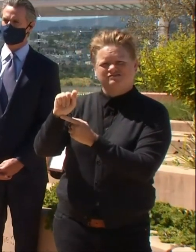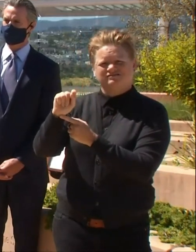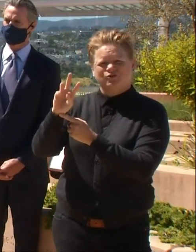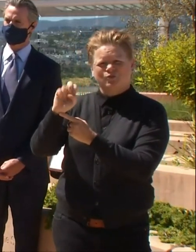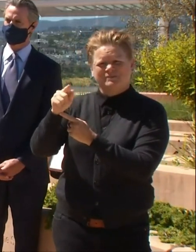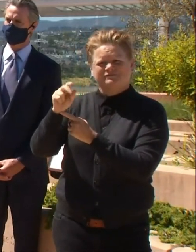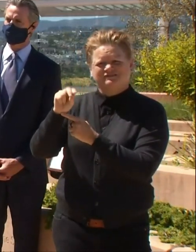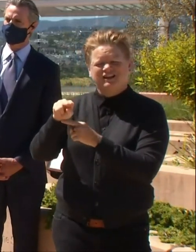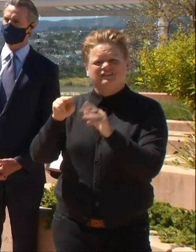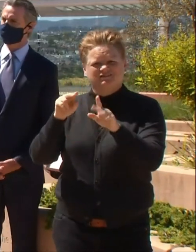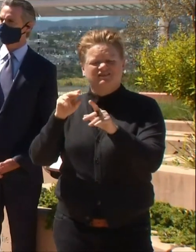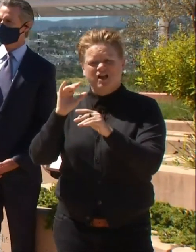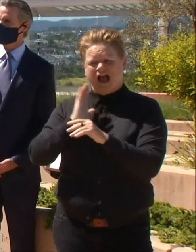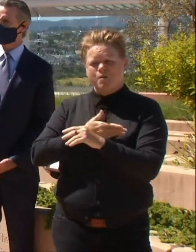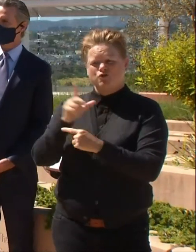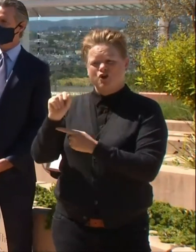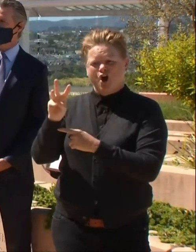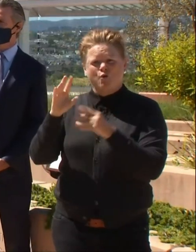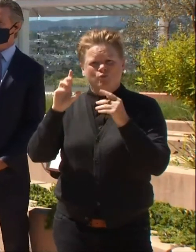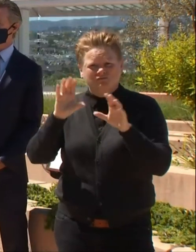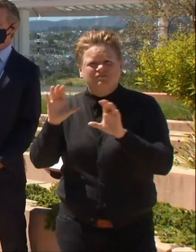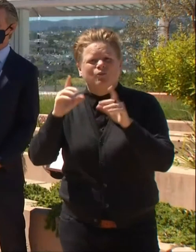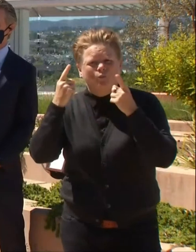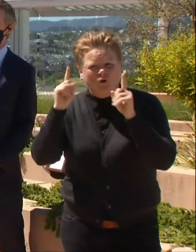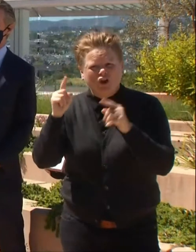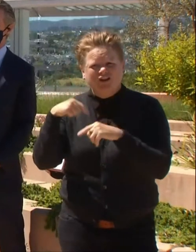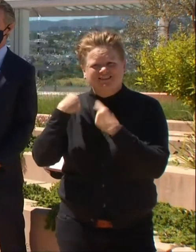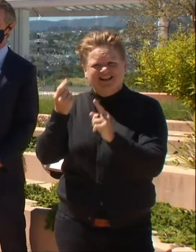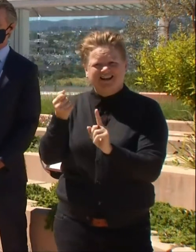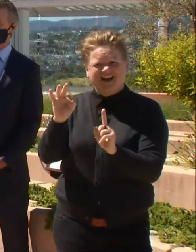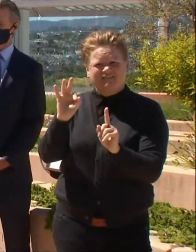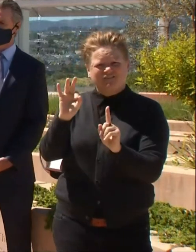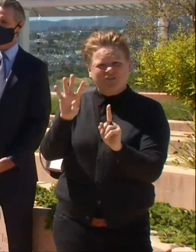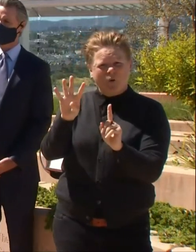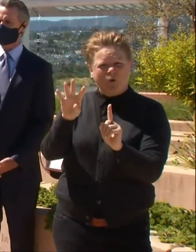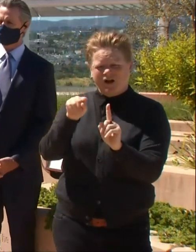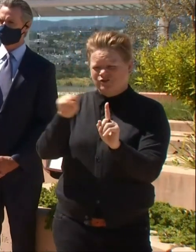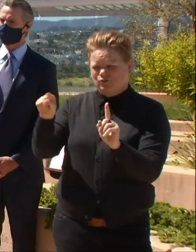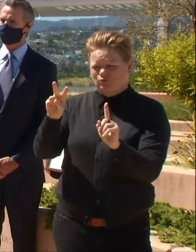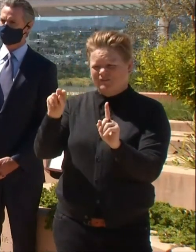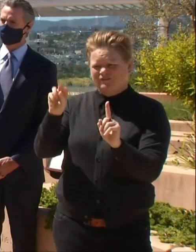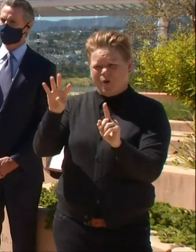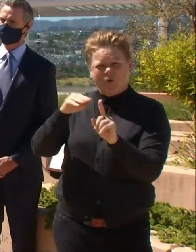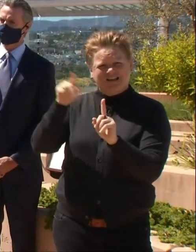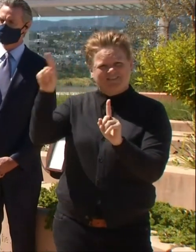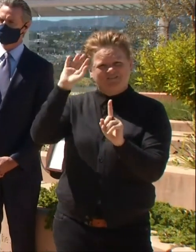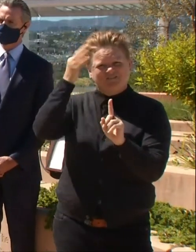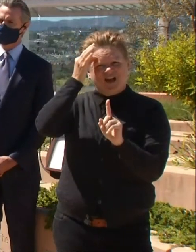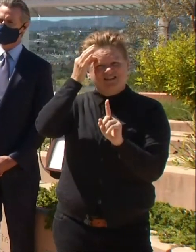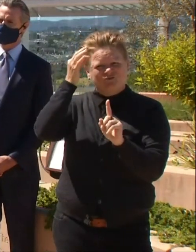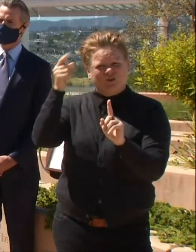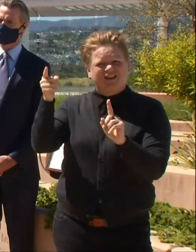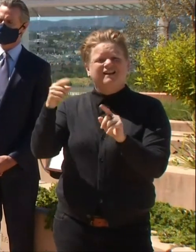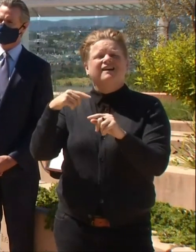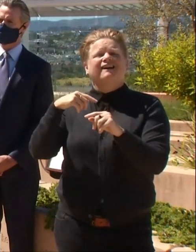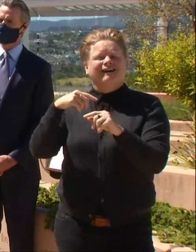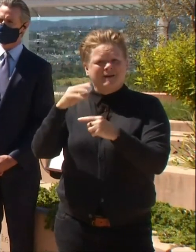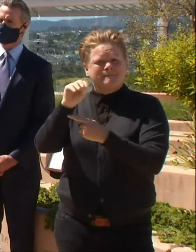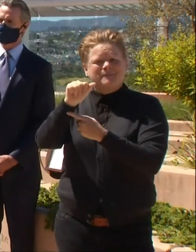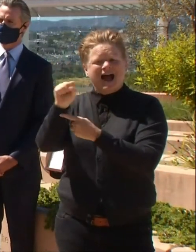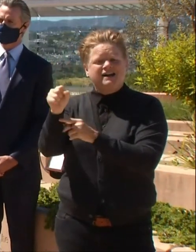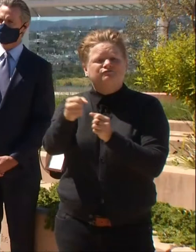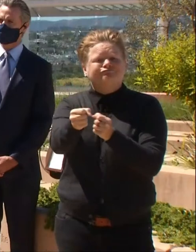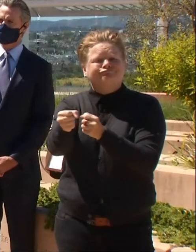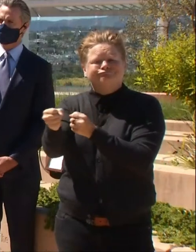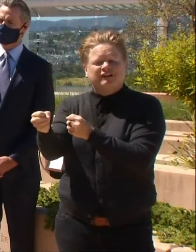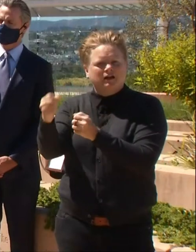from 1994 to 2004 in this country, high fatality mass shootings were dramatically reduced by about